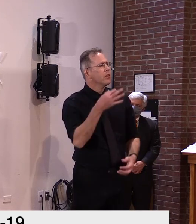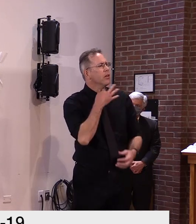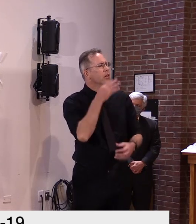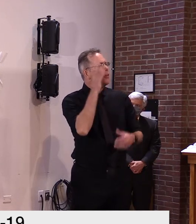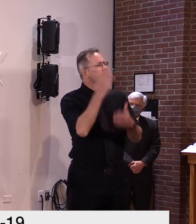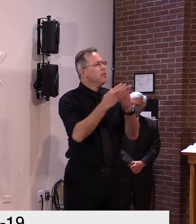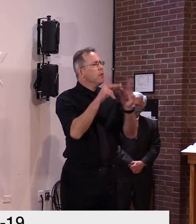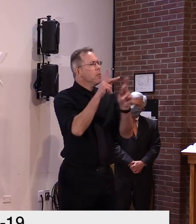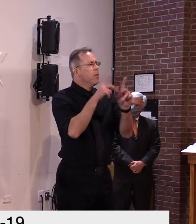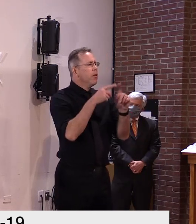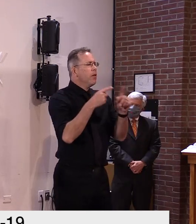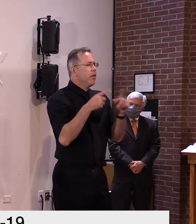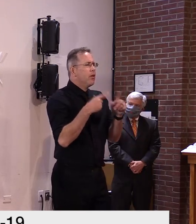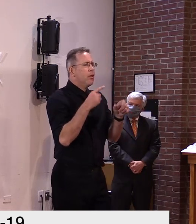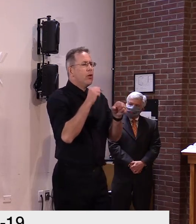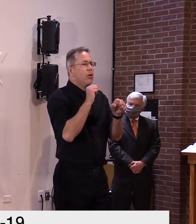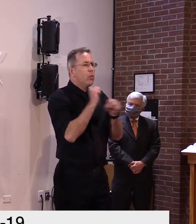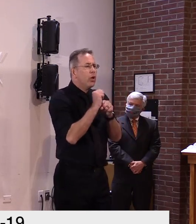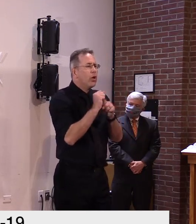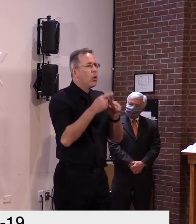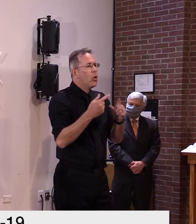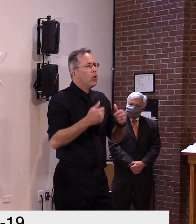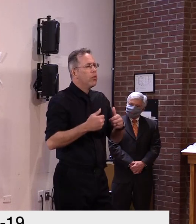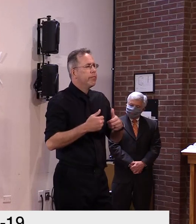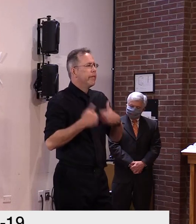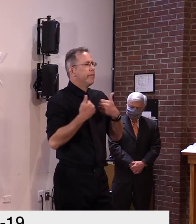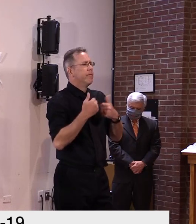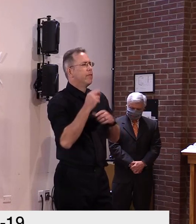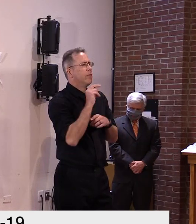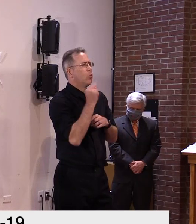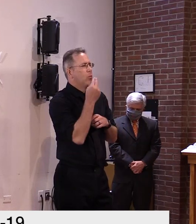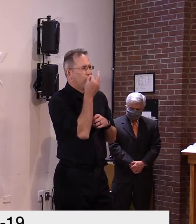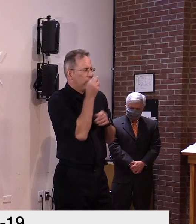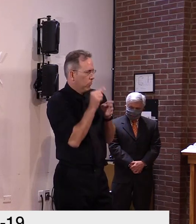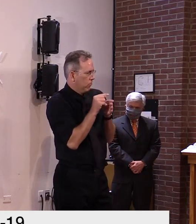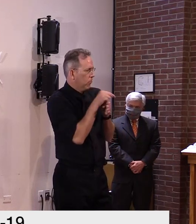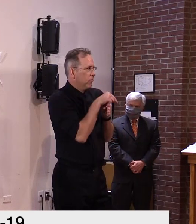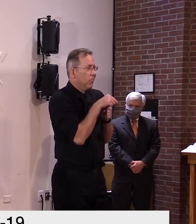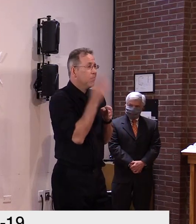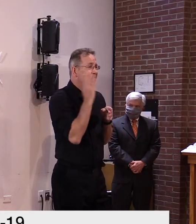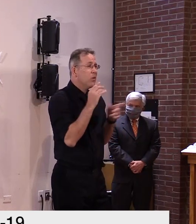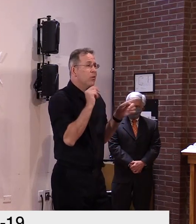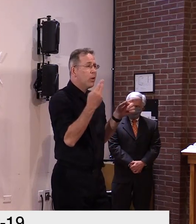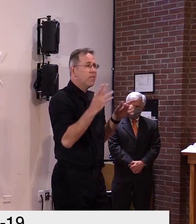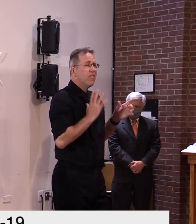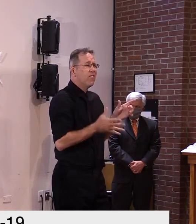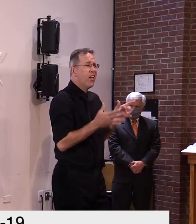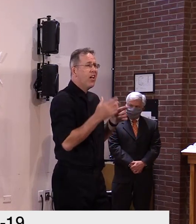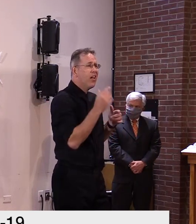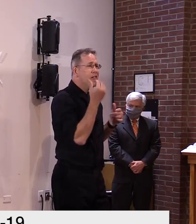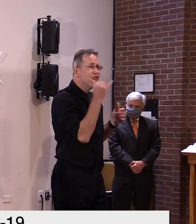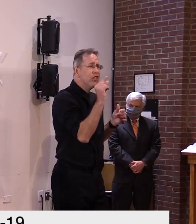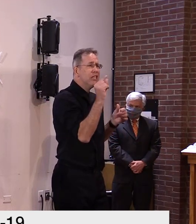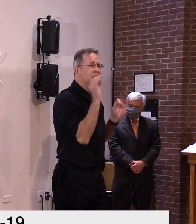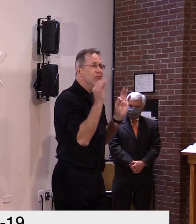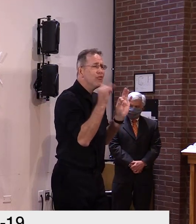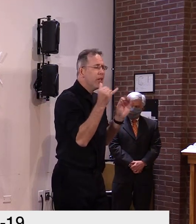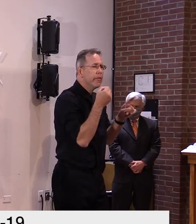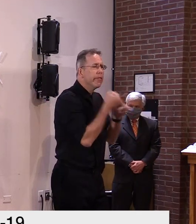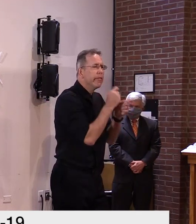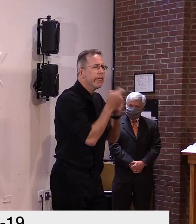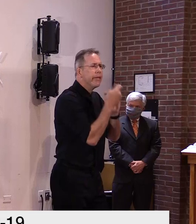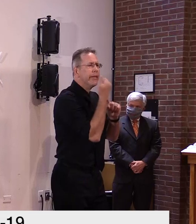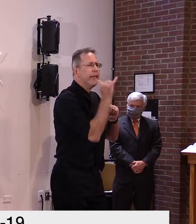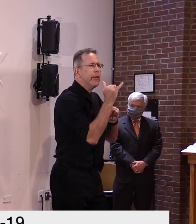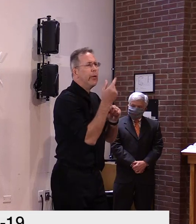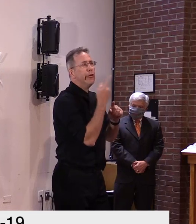ask that they be more vigilant, be more careful. And we're not limiting when they're on the borders